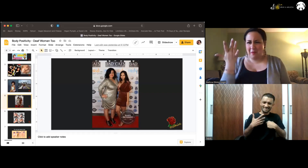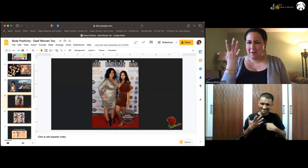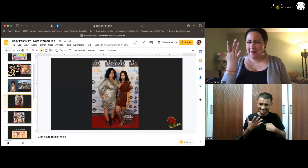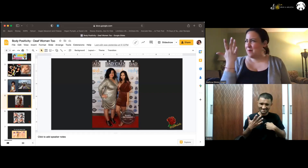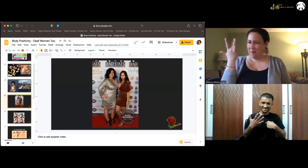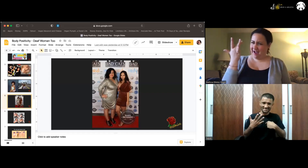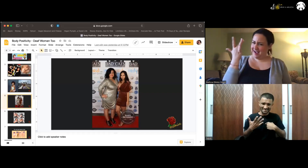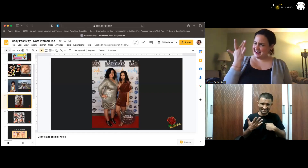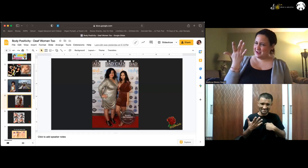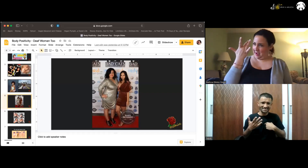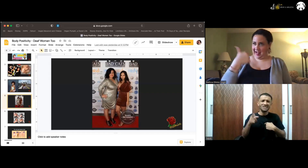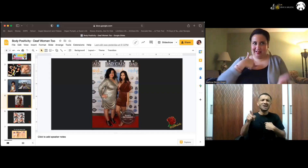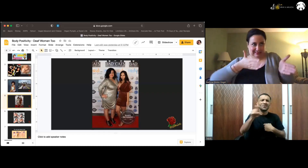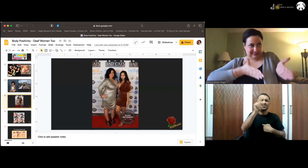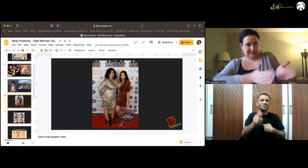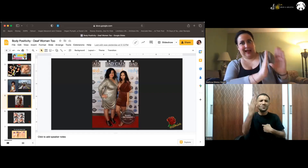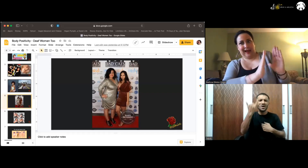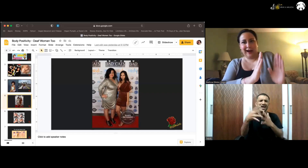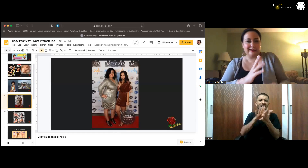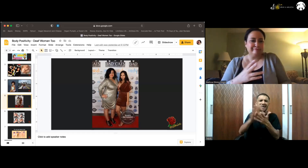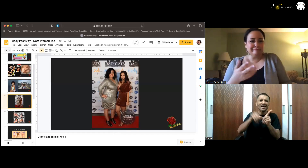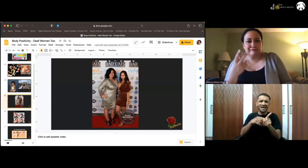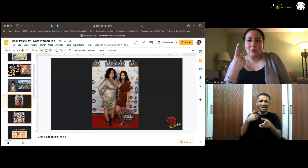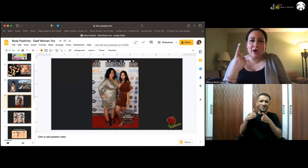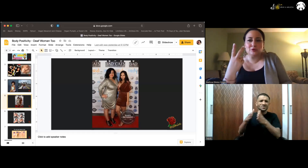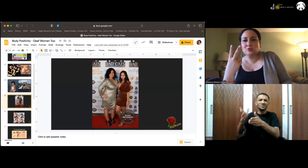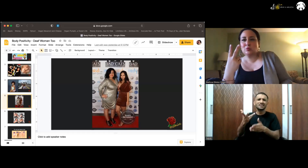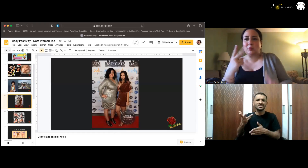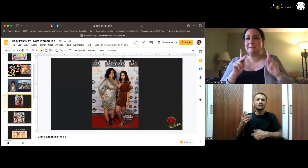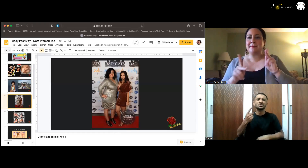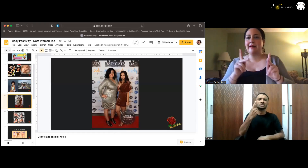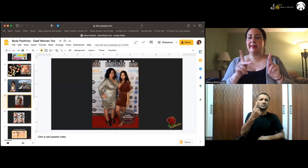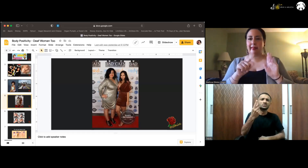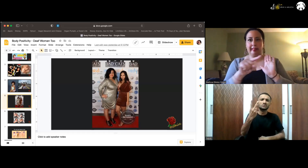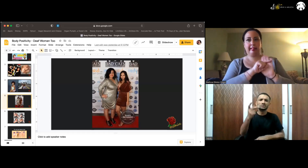phenomena. That we all are naturally, this is a natural beauty.